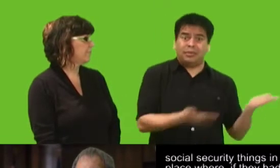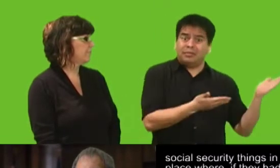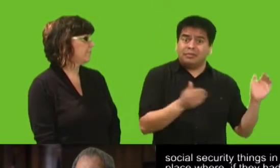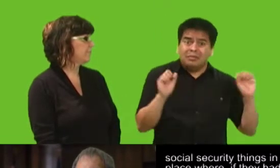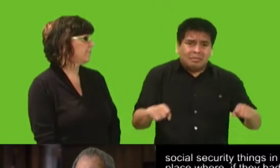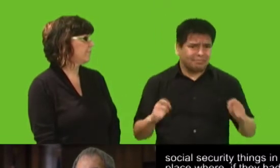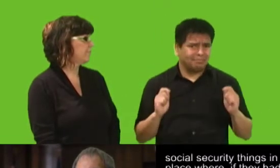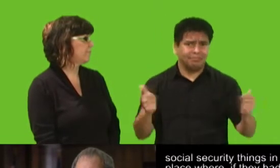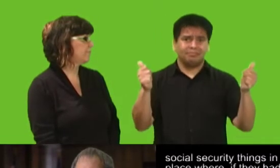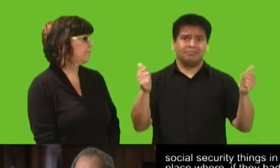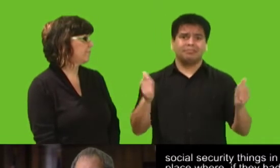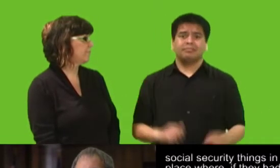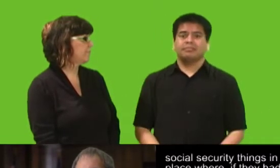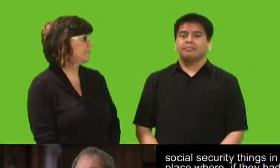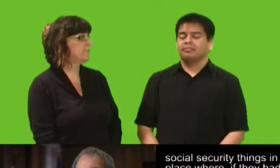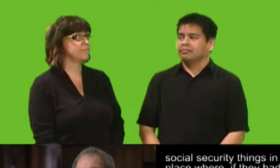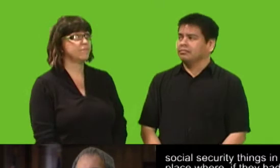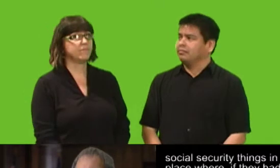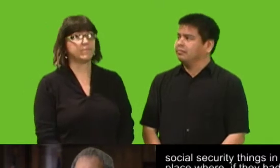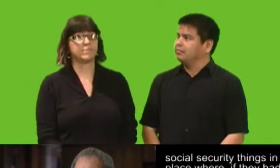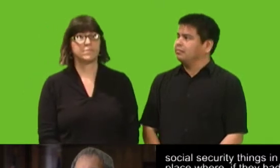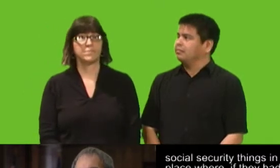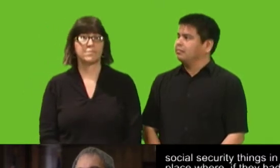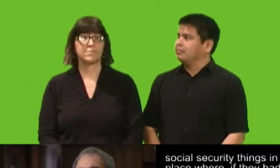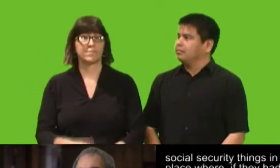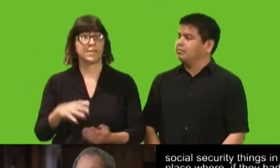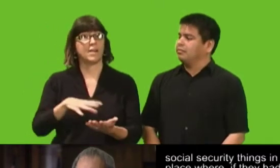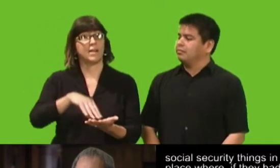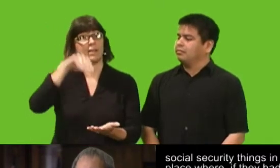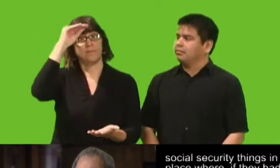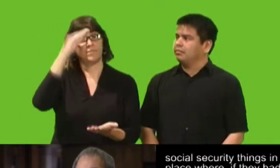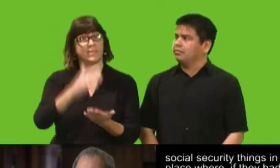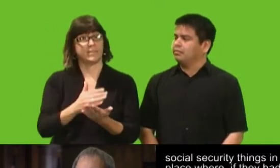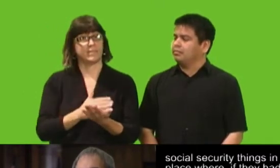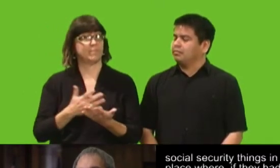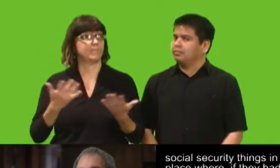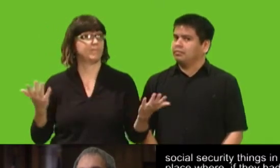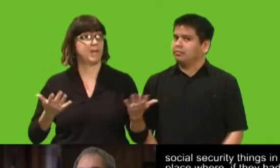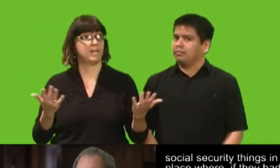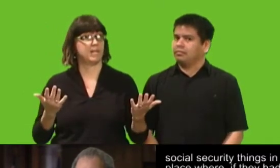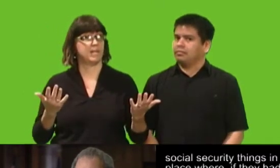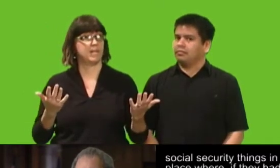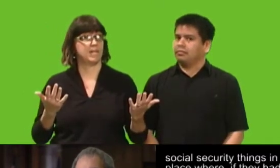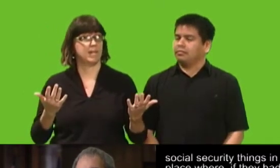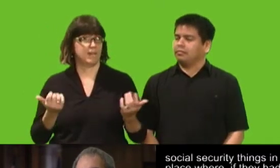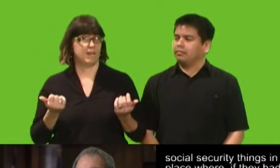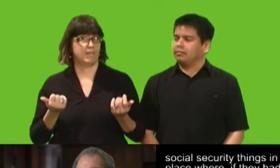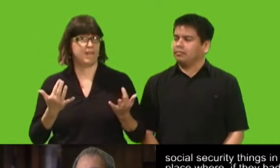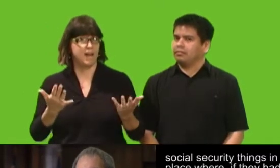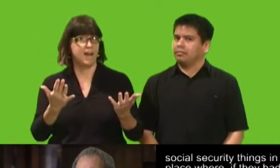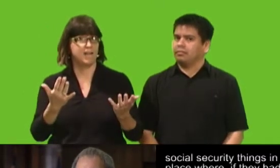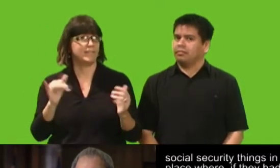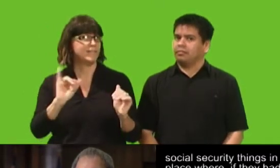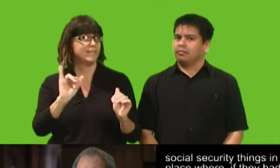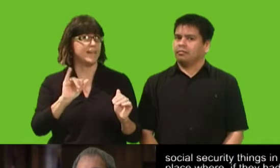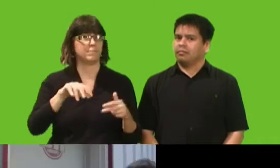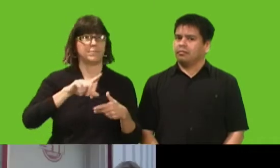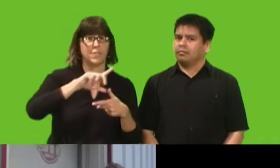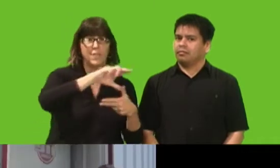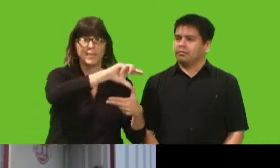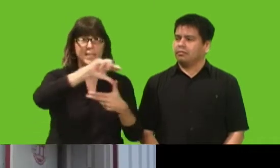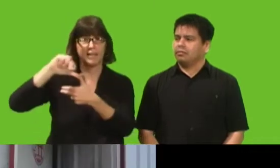Security things, in one place where if they had to get out quickly, they could take it and